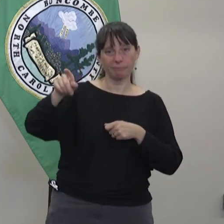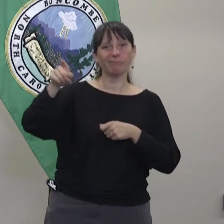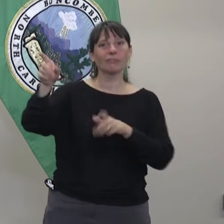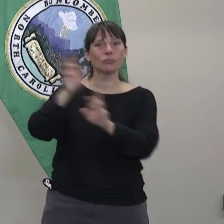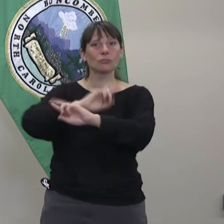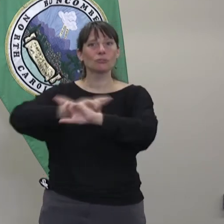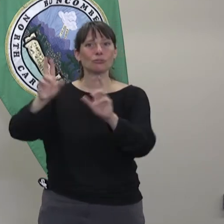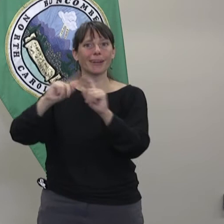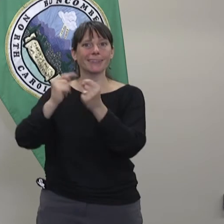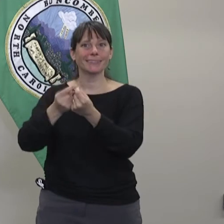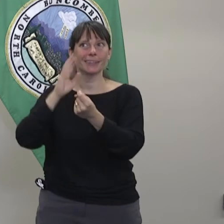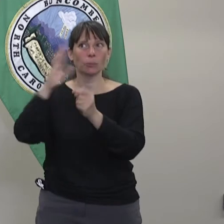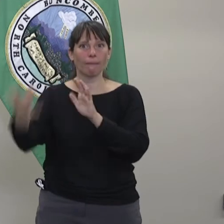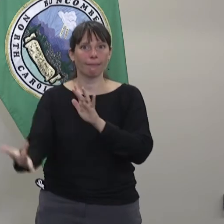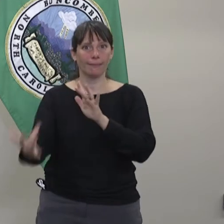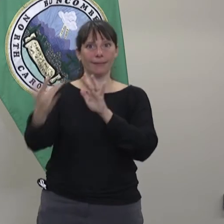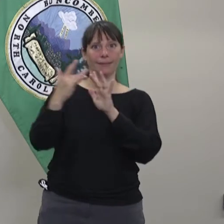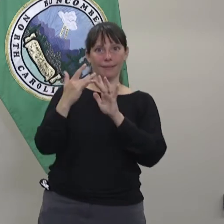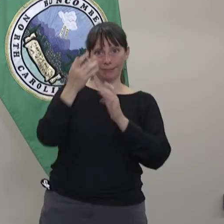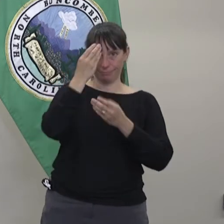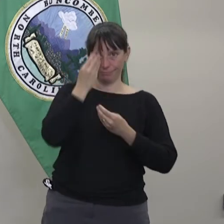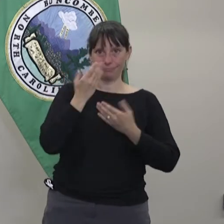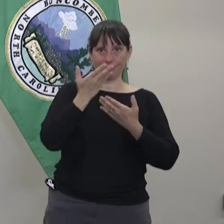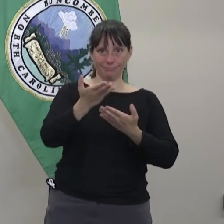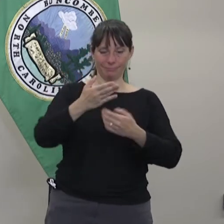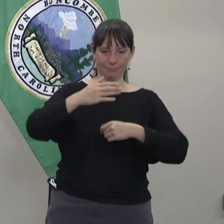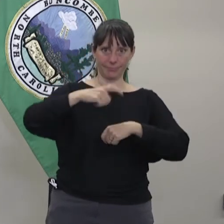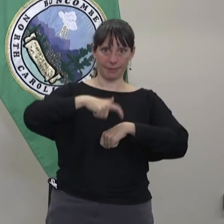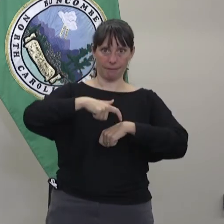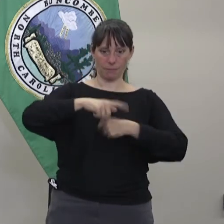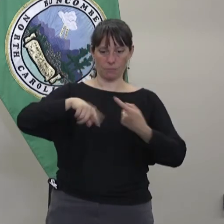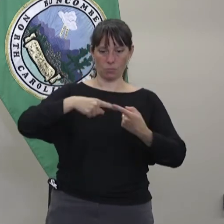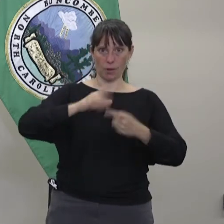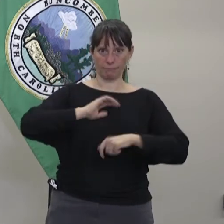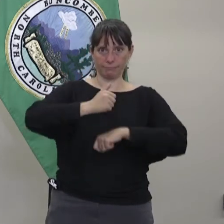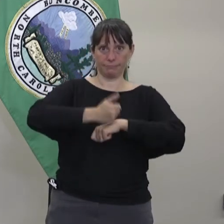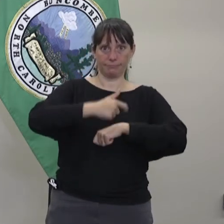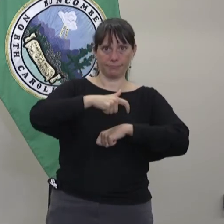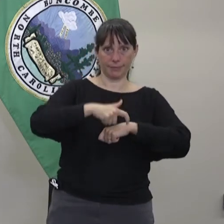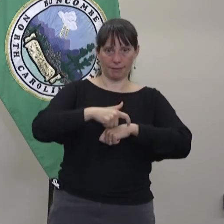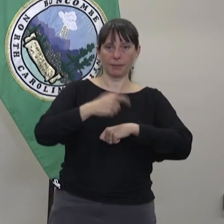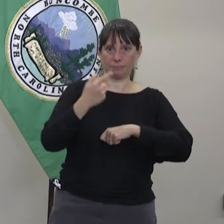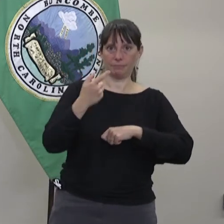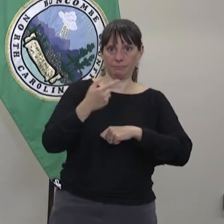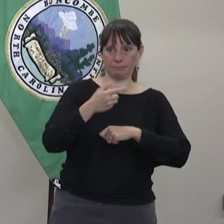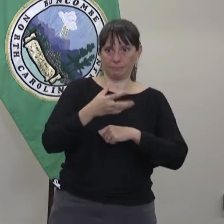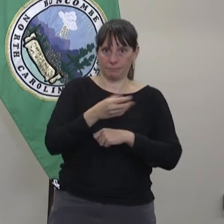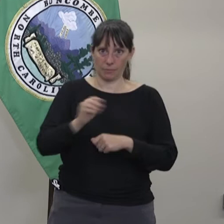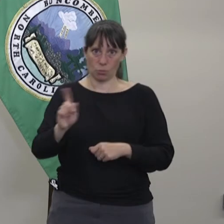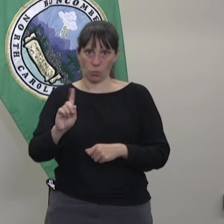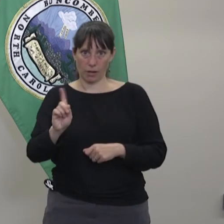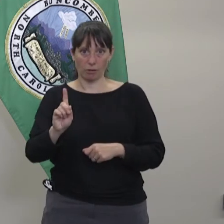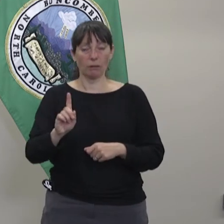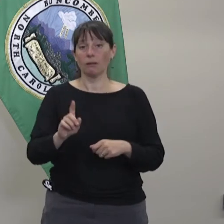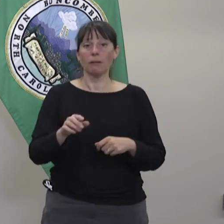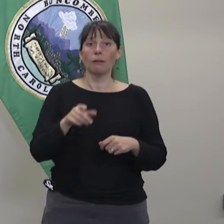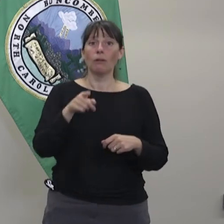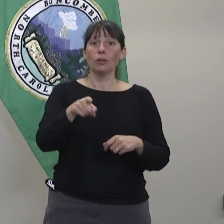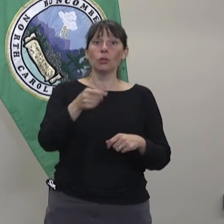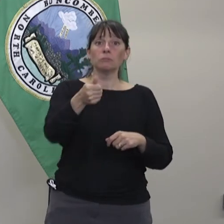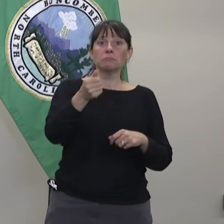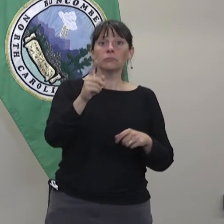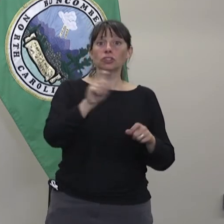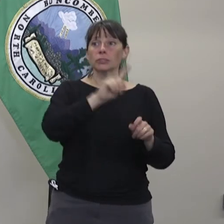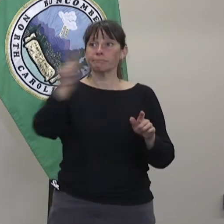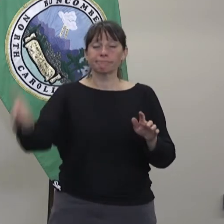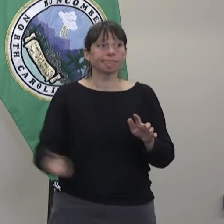Remember, please do not show up at the sites before making an appointment with a member of the Ready team and receiving your assigned